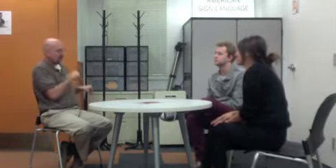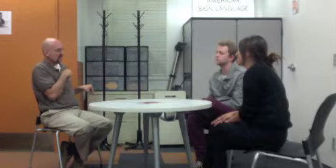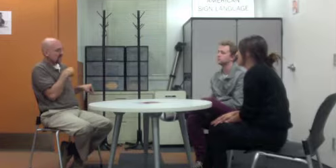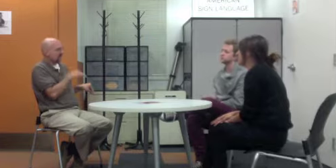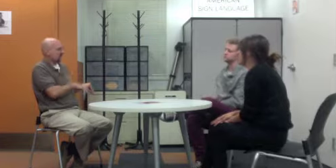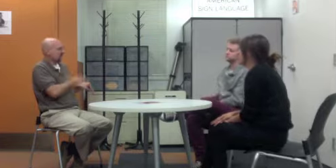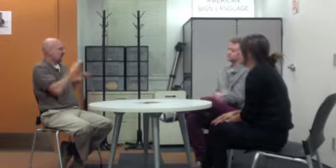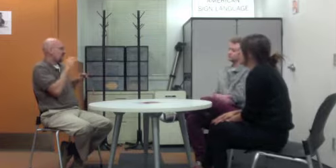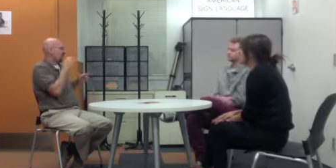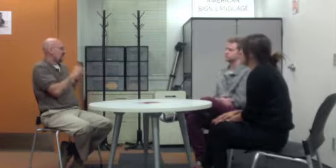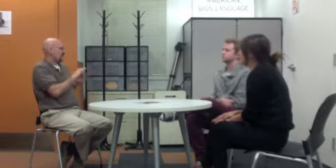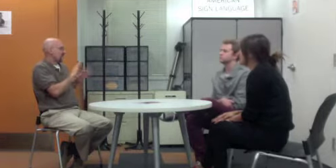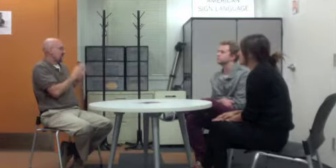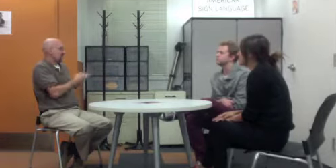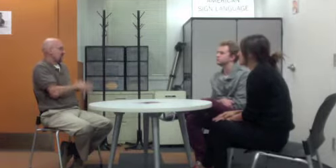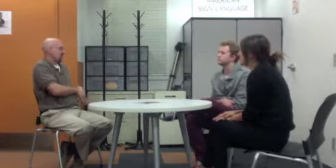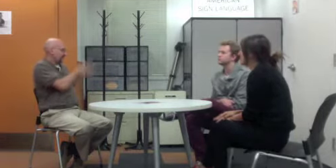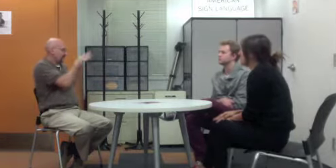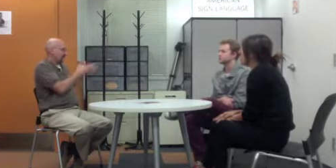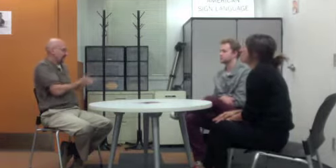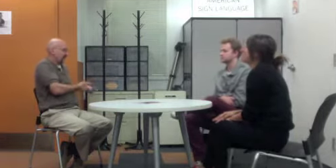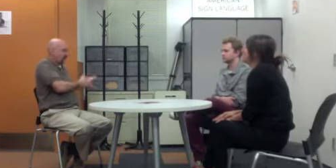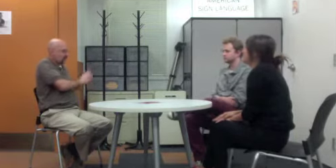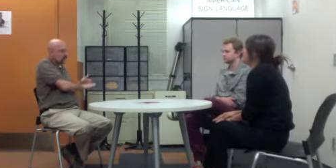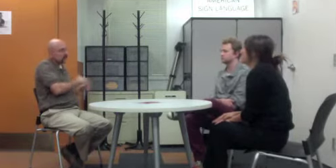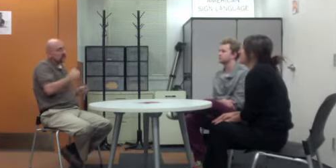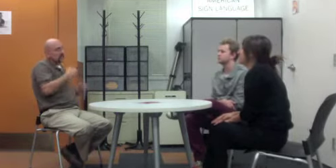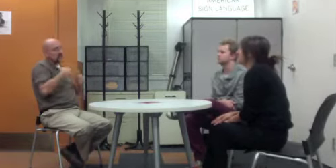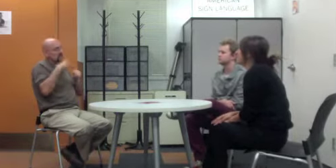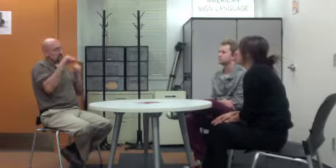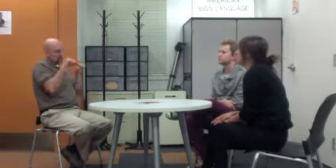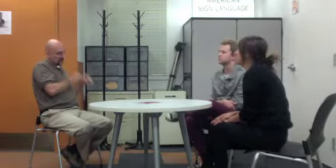And then we moved to Illinois. And we raised a family here in